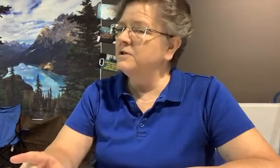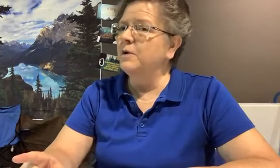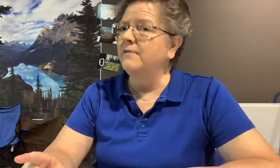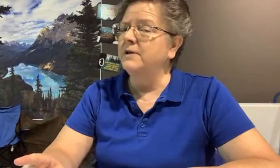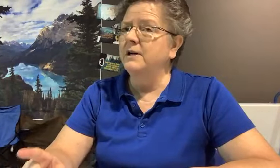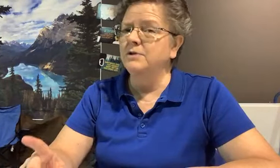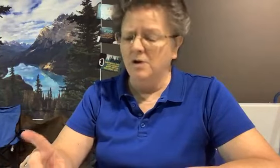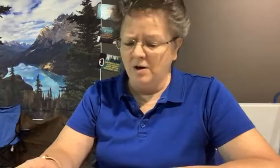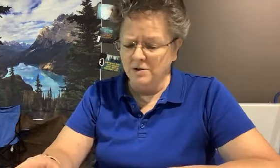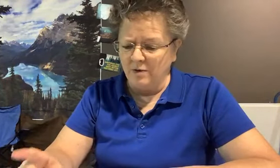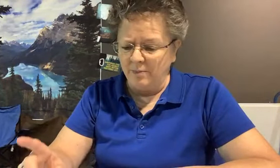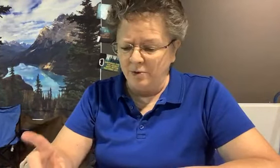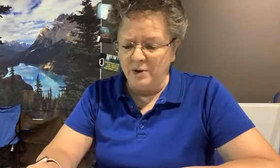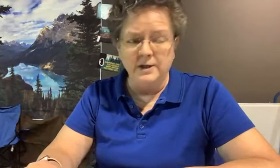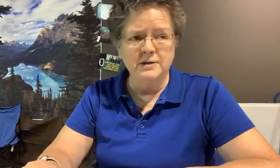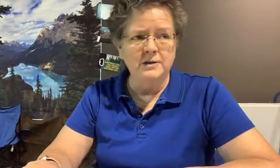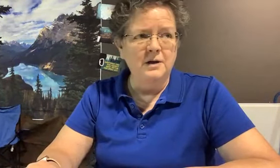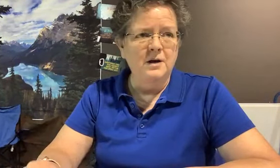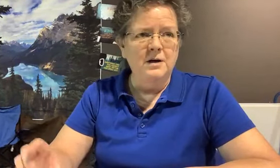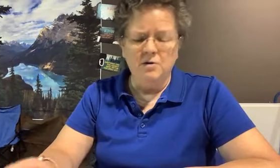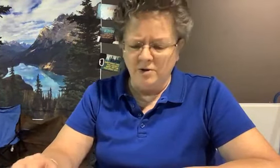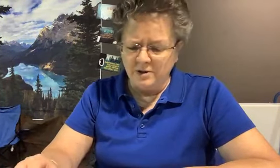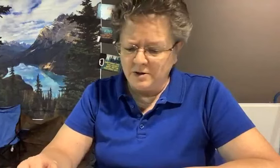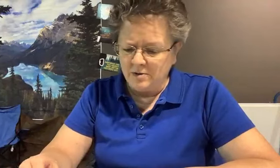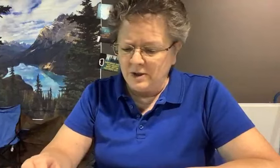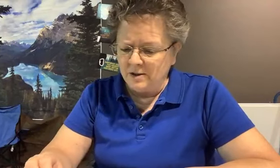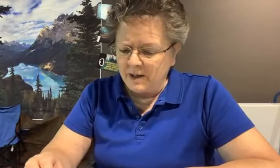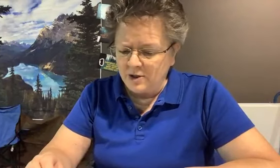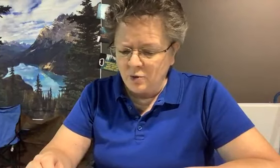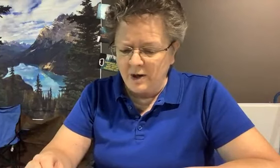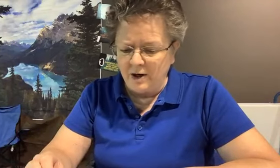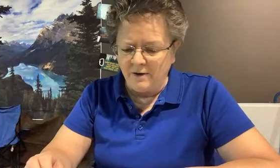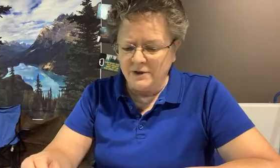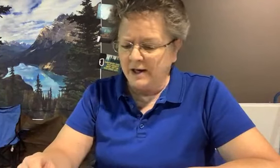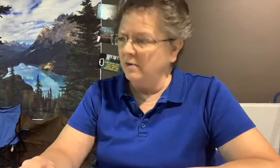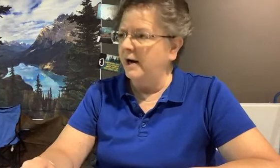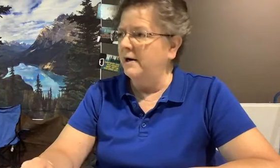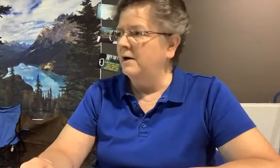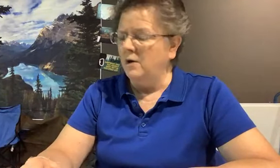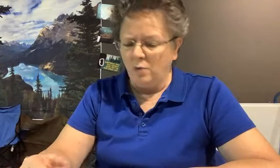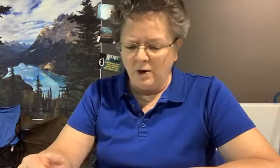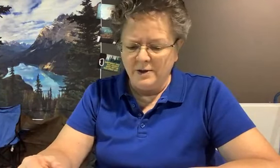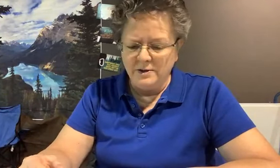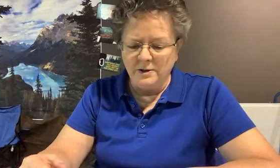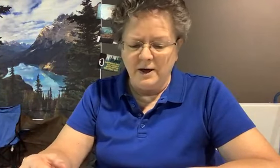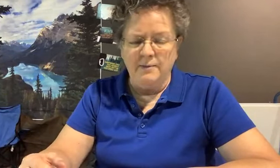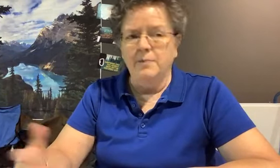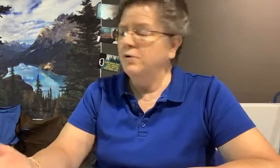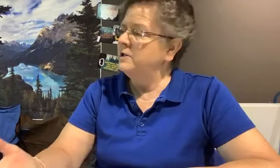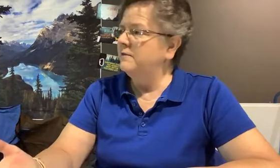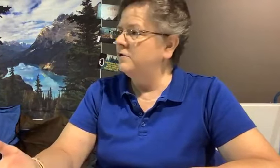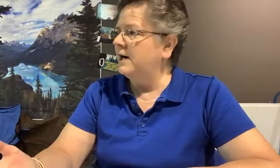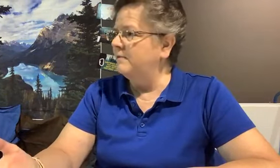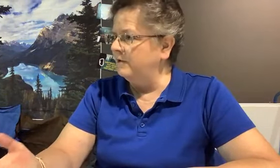just a prophet, he was also a priest. According to Nehemiah 12, Zechariah was a priest of the tribe of